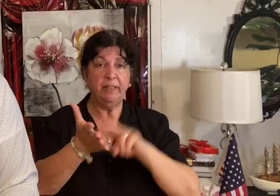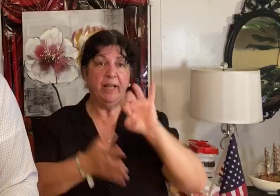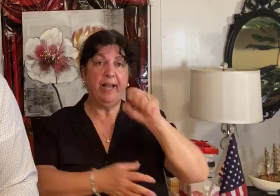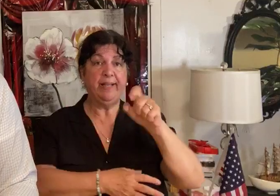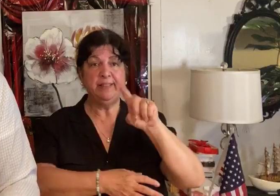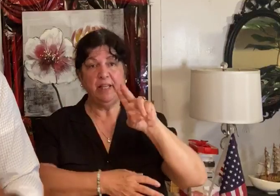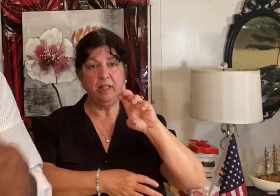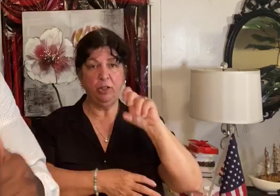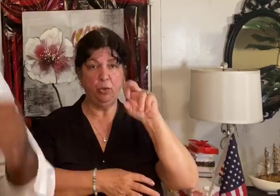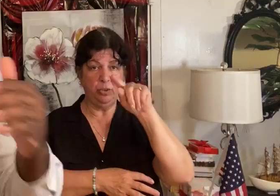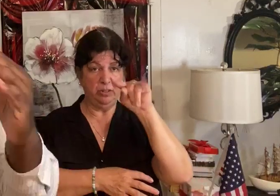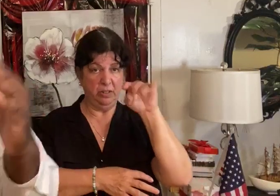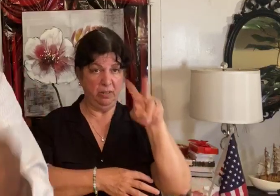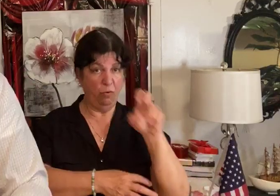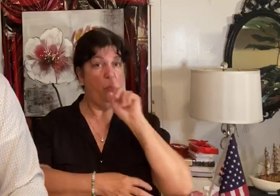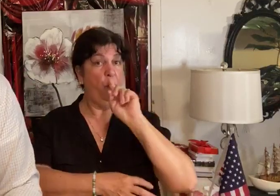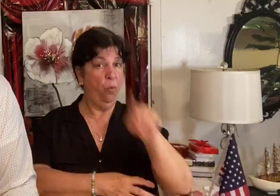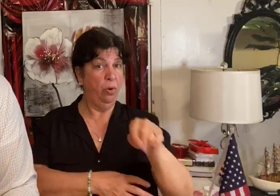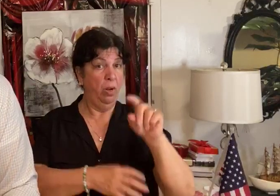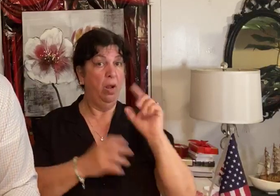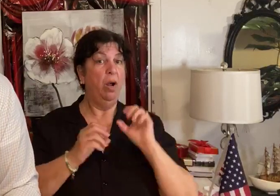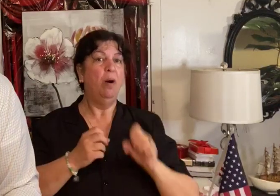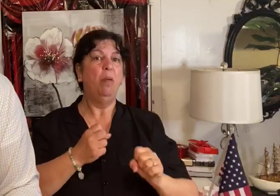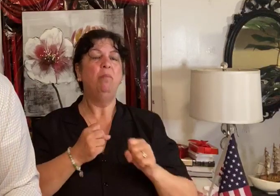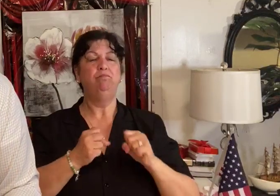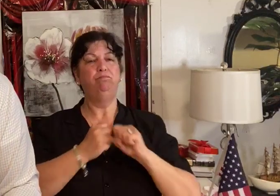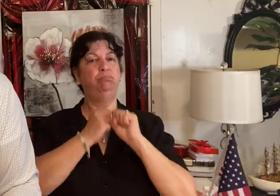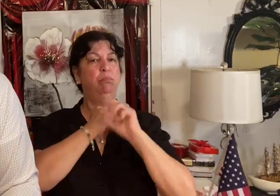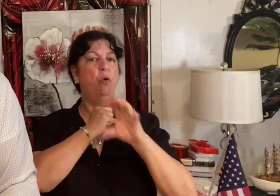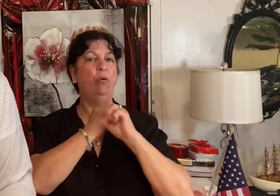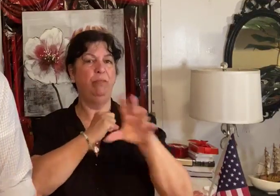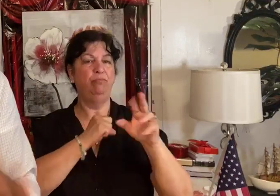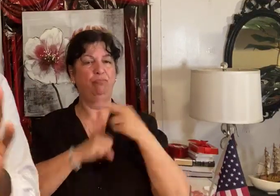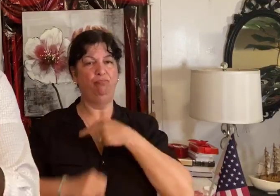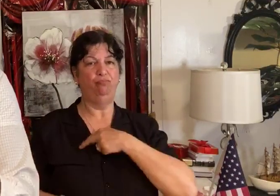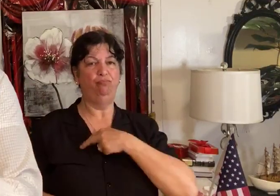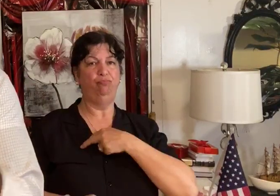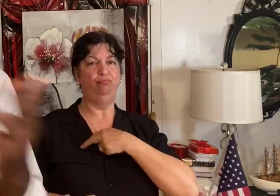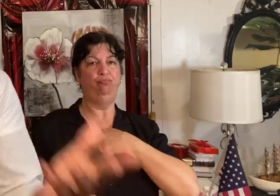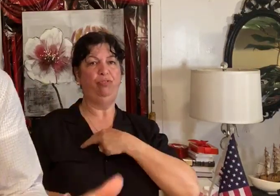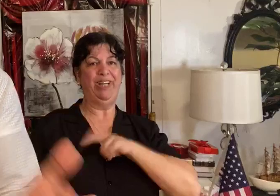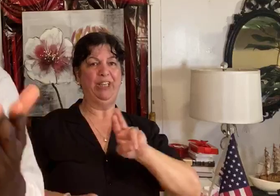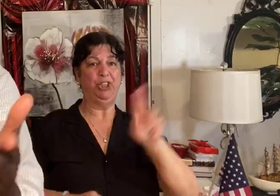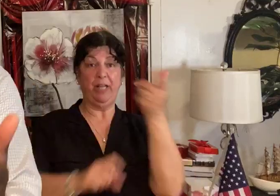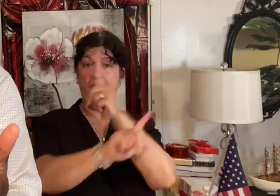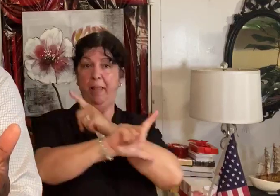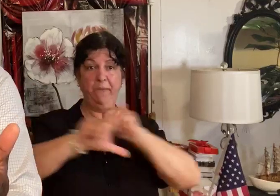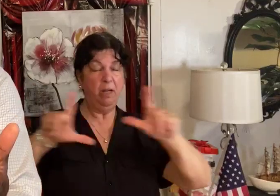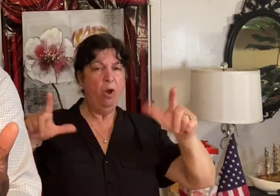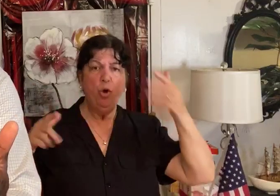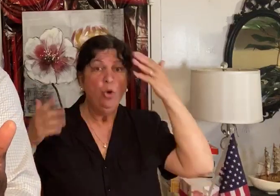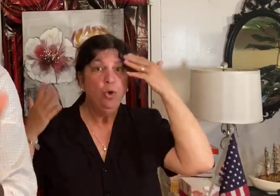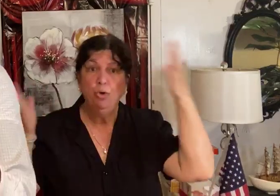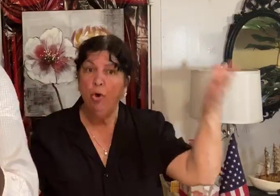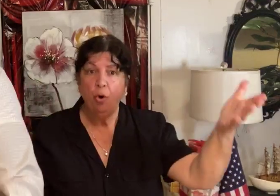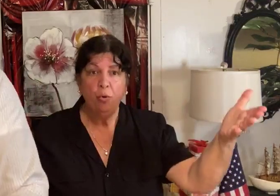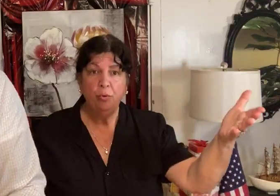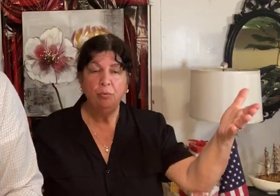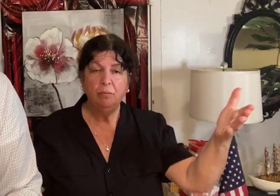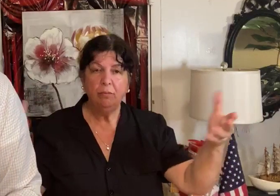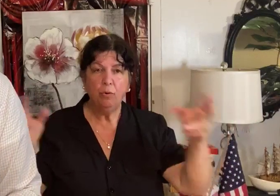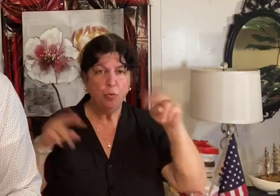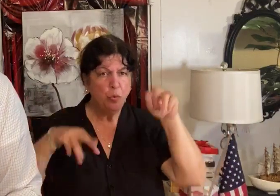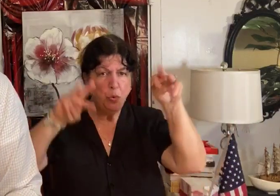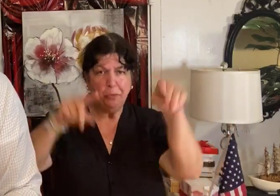order promoting religious liberty. Oh, you didn't hear about that, did you, from your